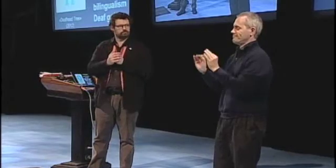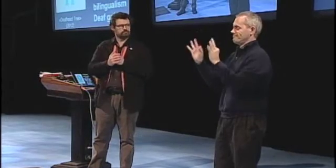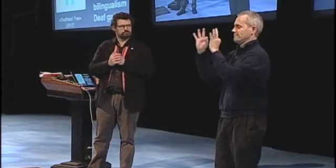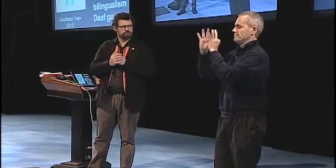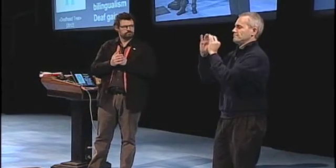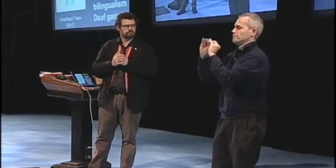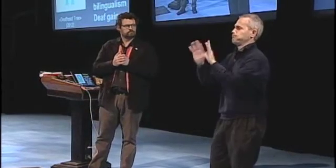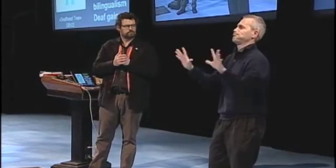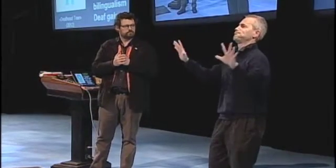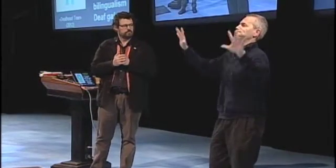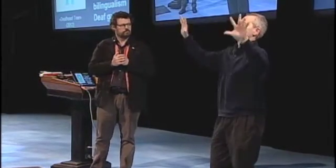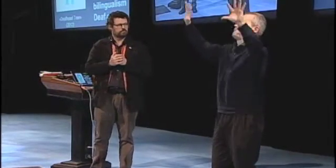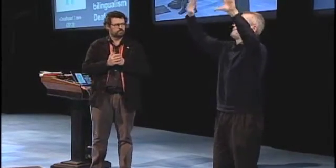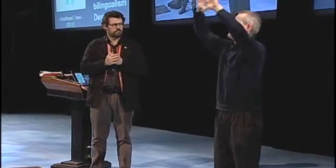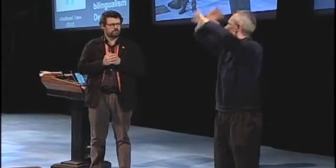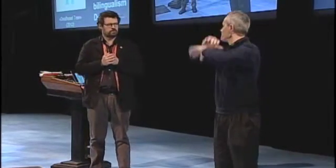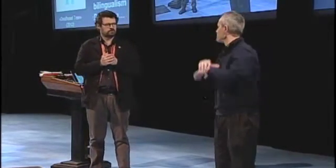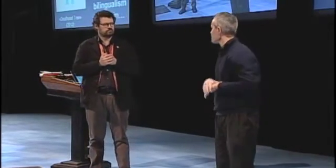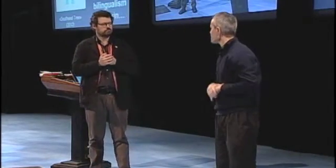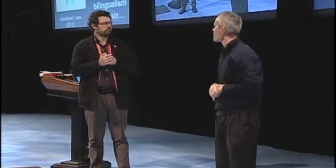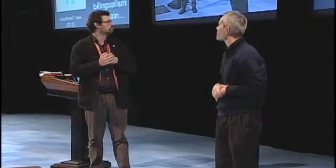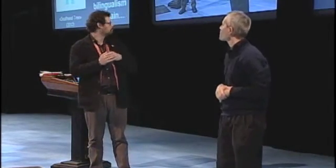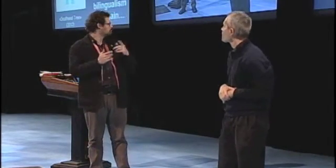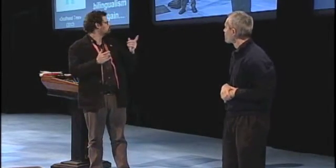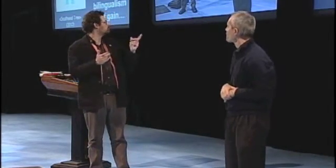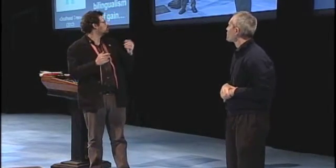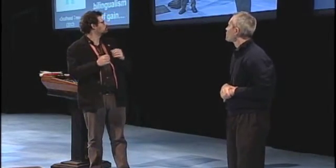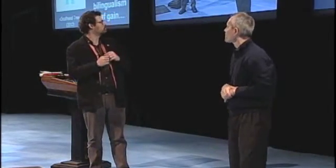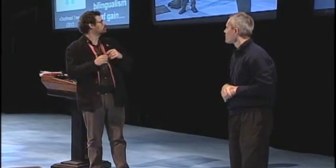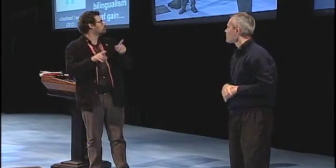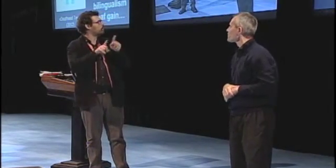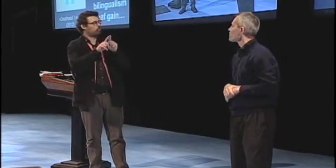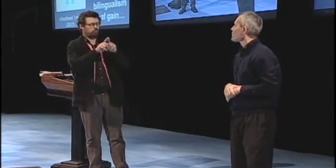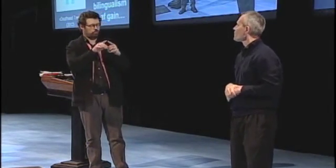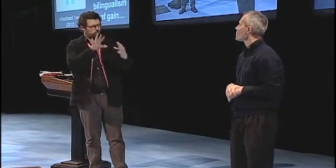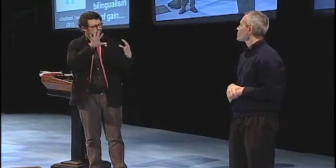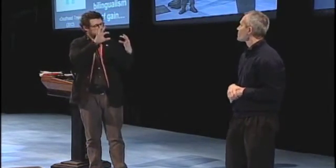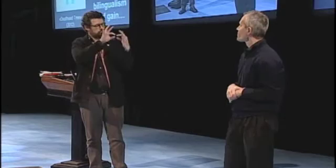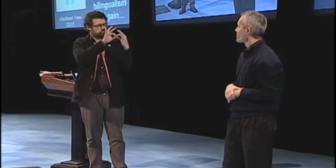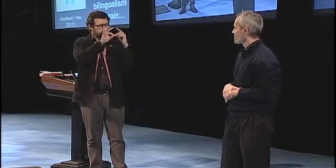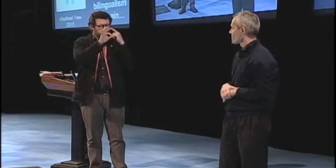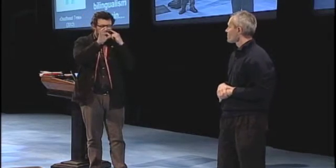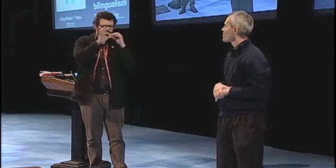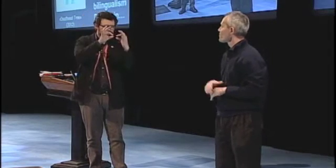community to communication in the form of a tree.